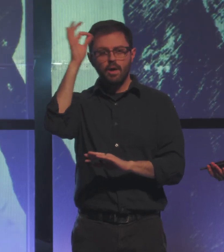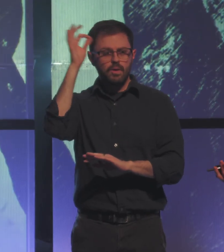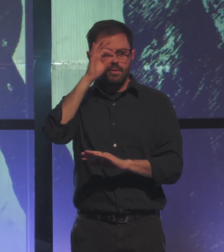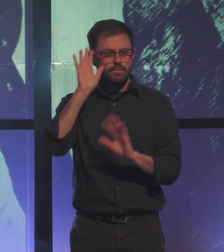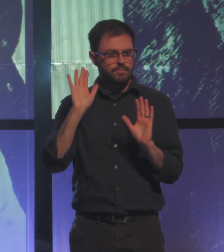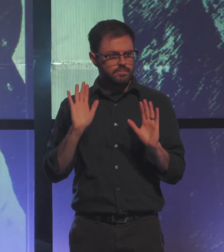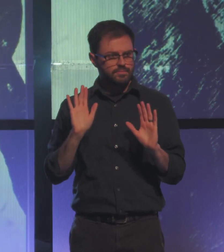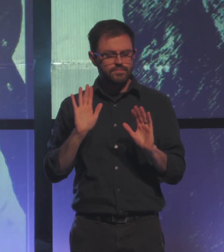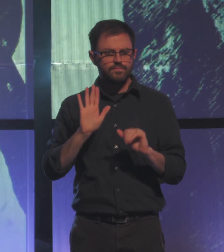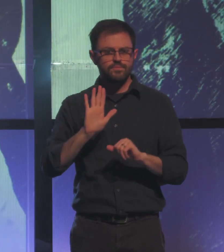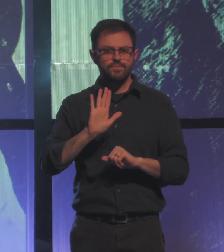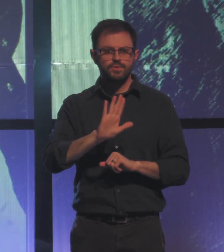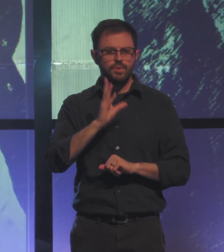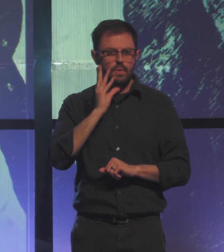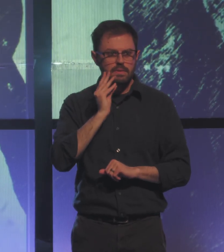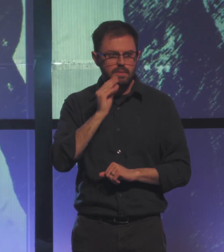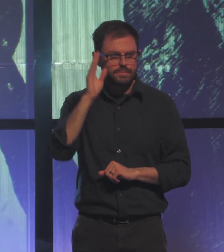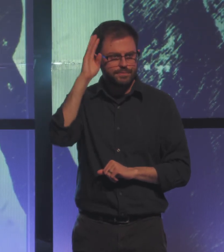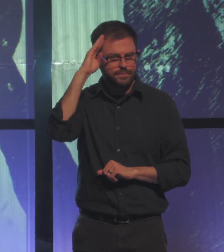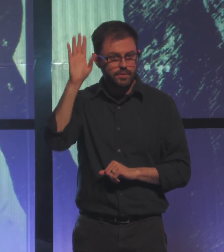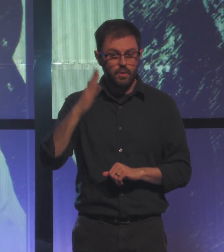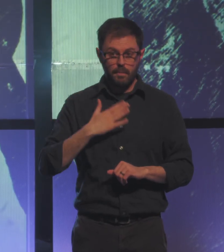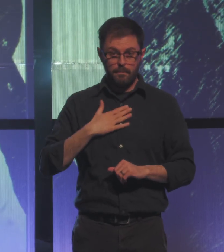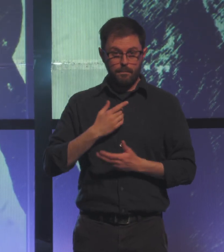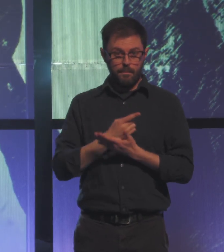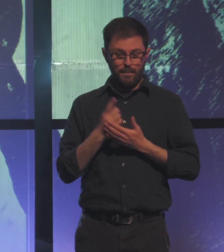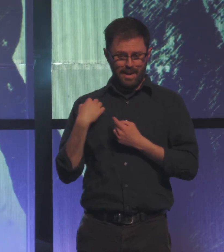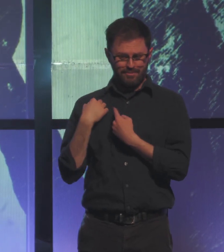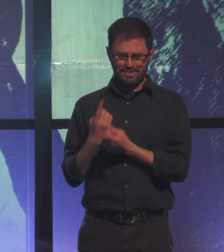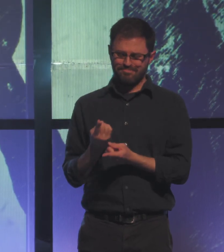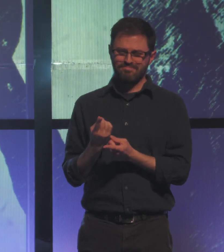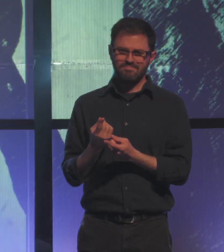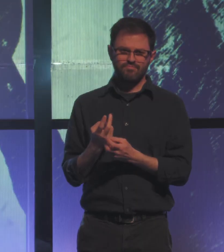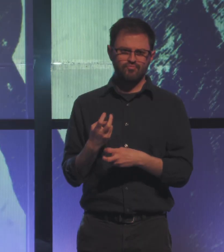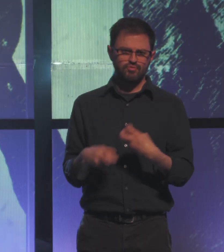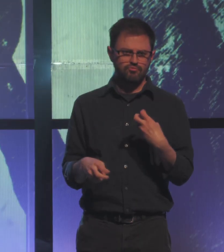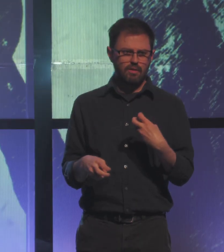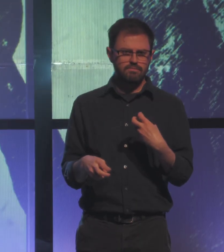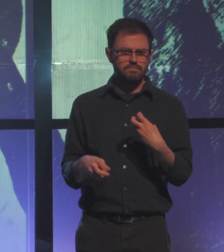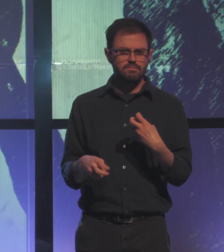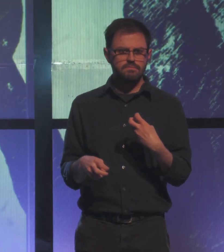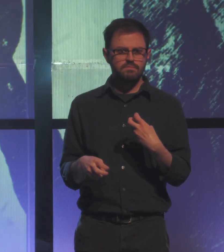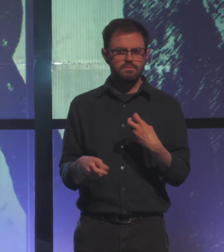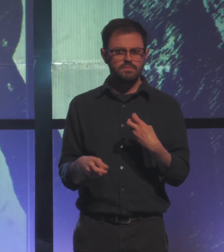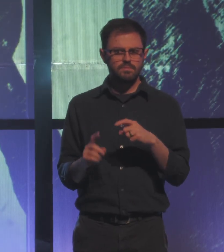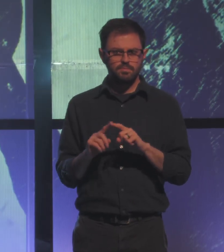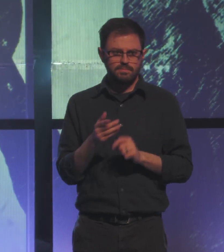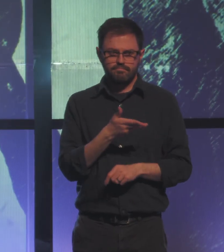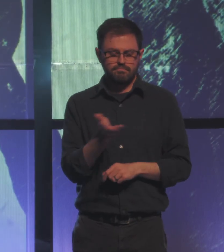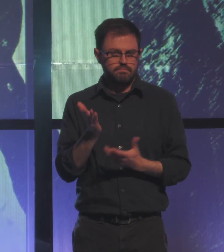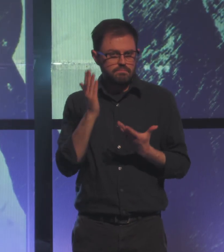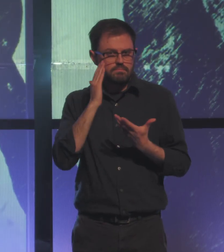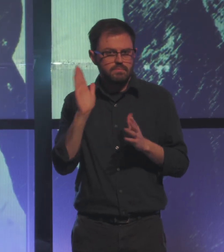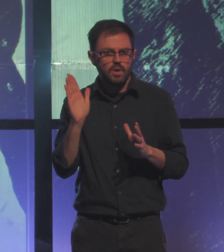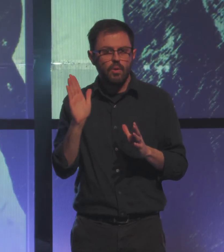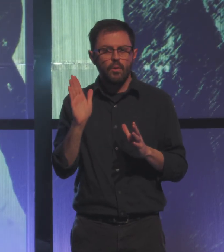know what kind of week I had. I'm not going to lie. I had a hard week. And so this is just an opportunity for us to come